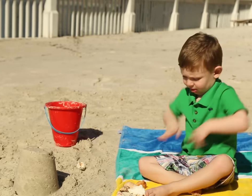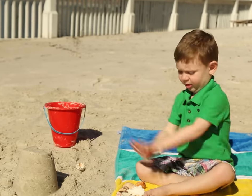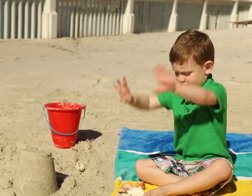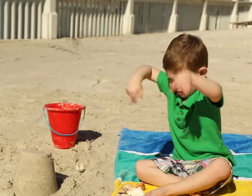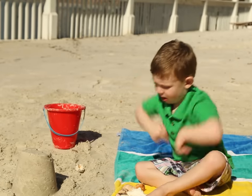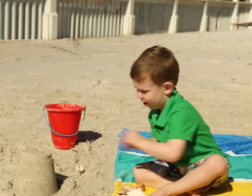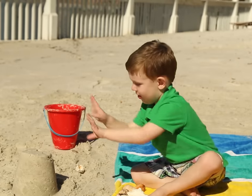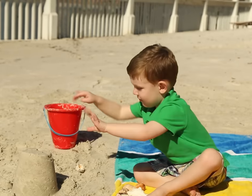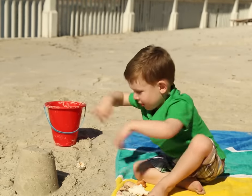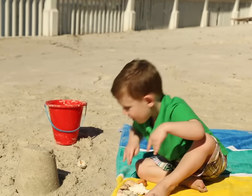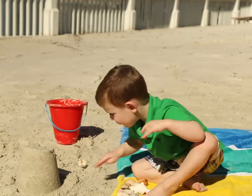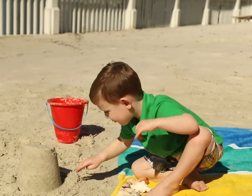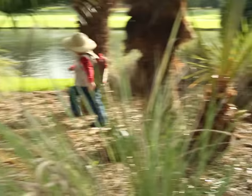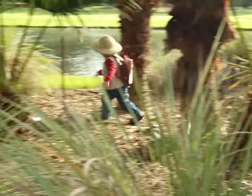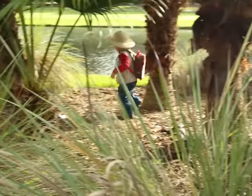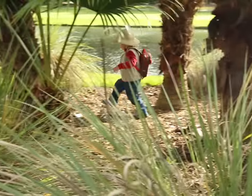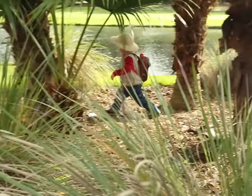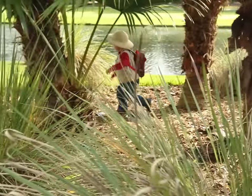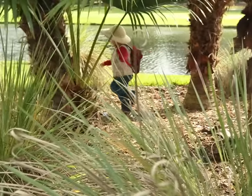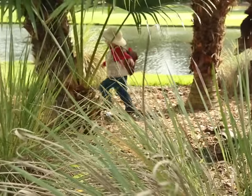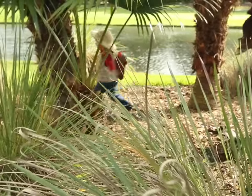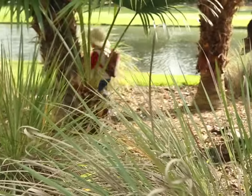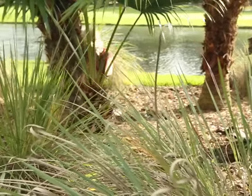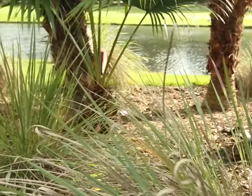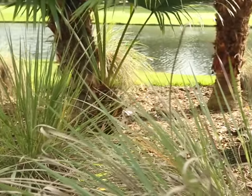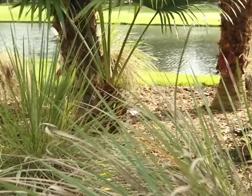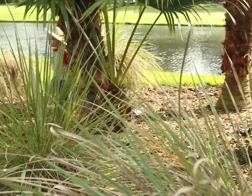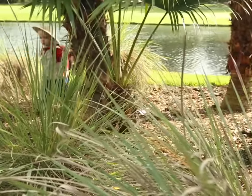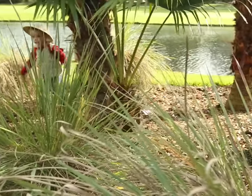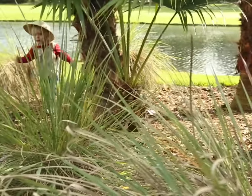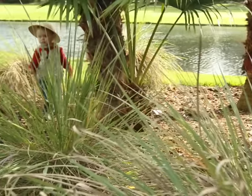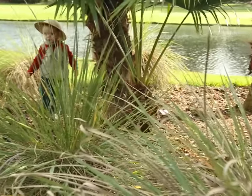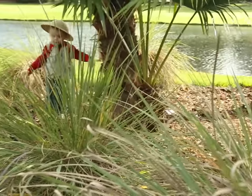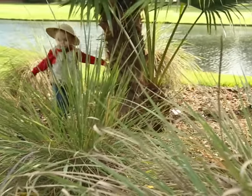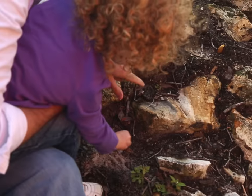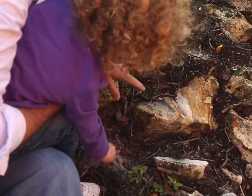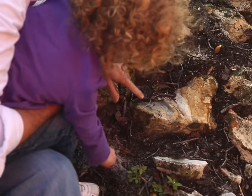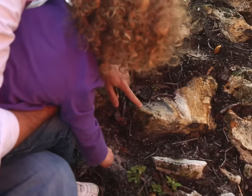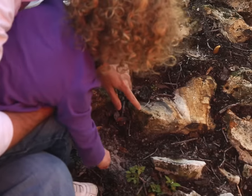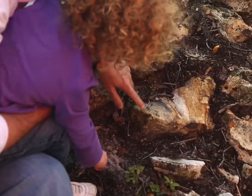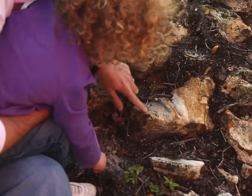tides The Earth is always changing